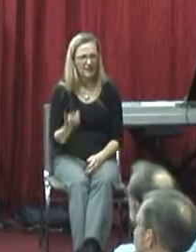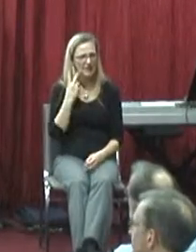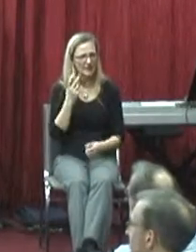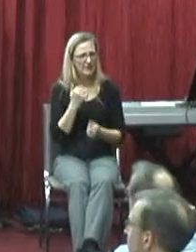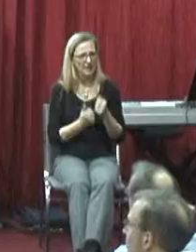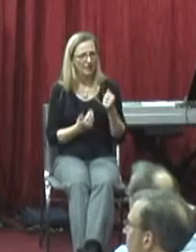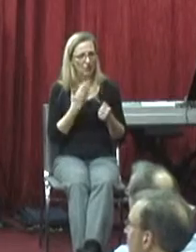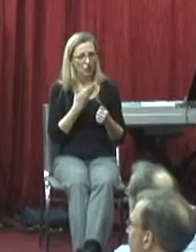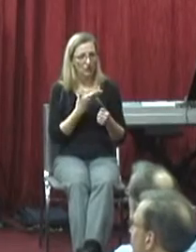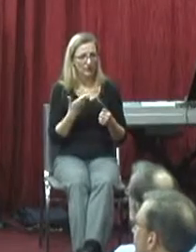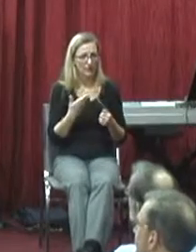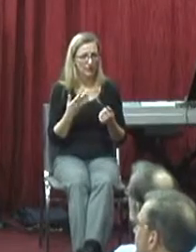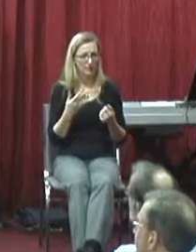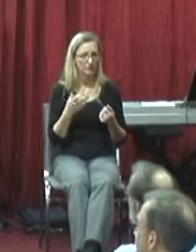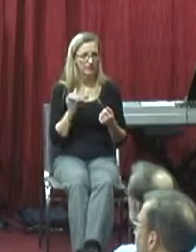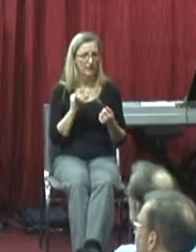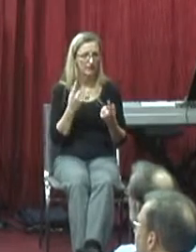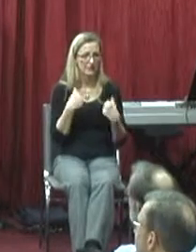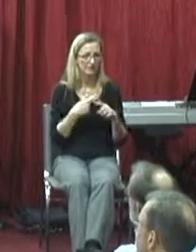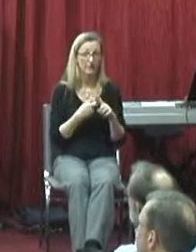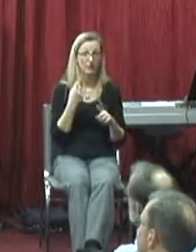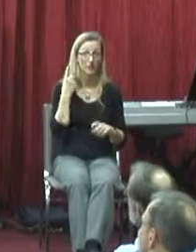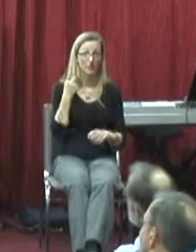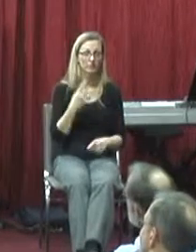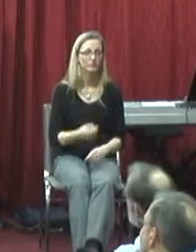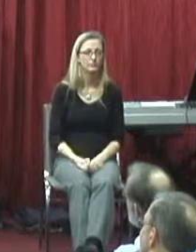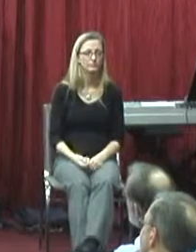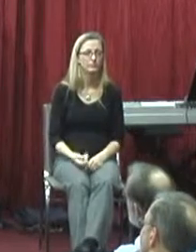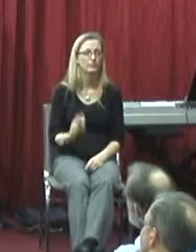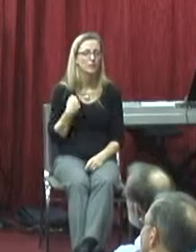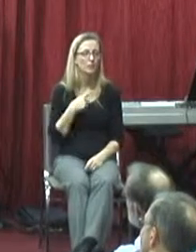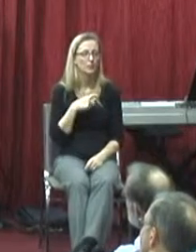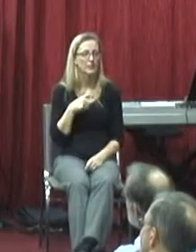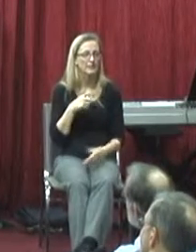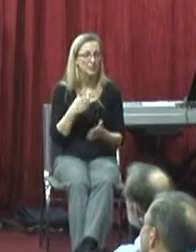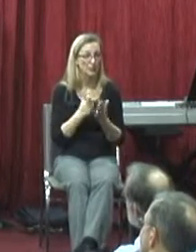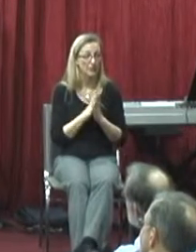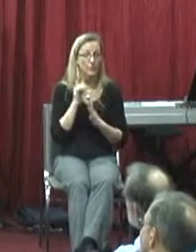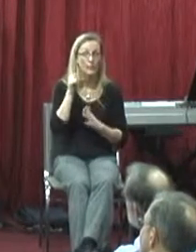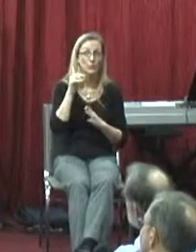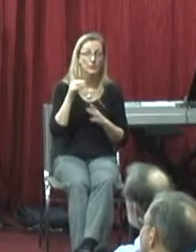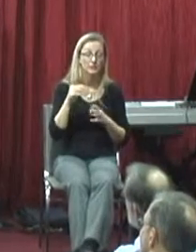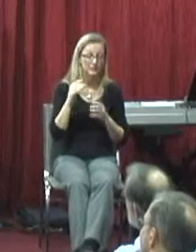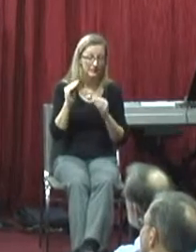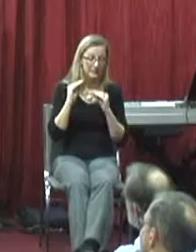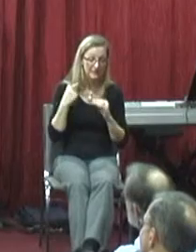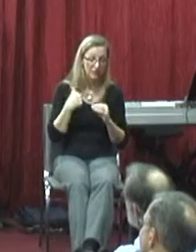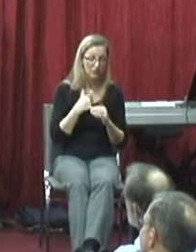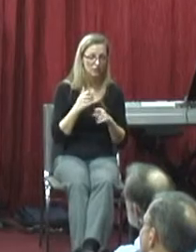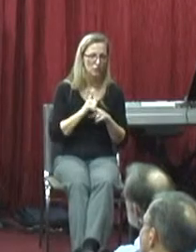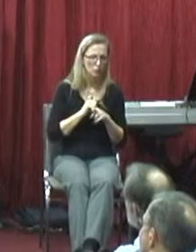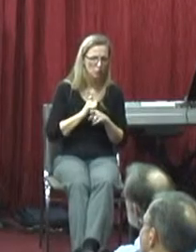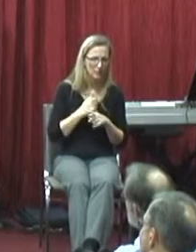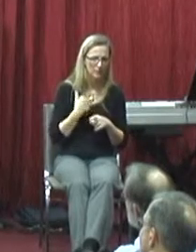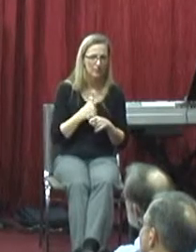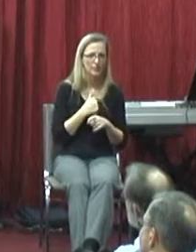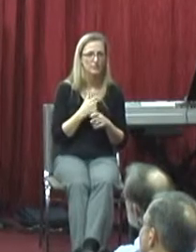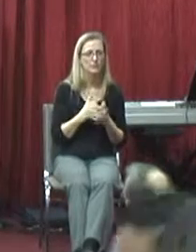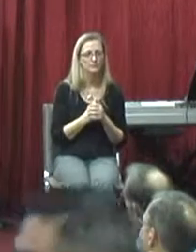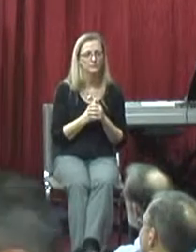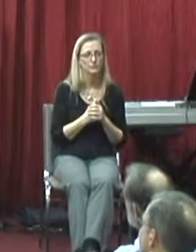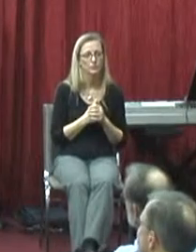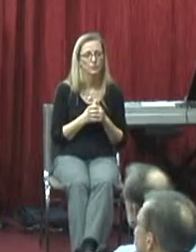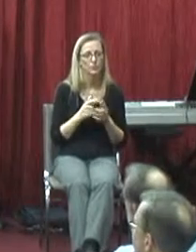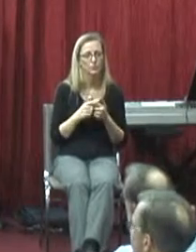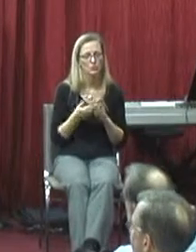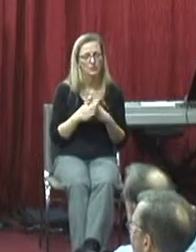from him. And we need to pray that he would discipline us, teach us, train us